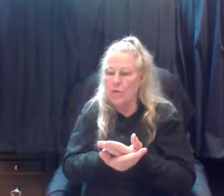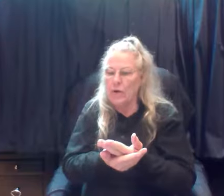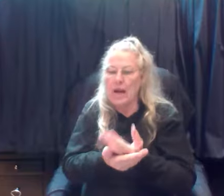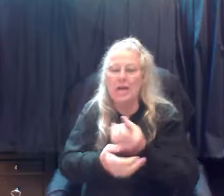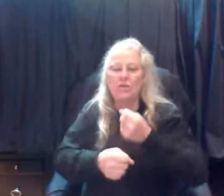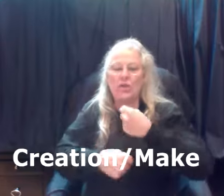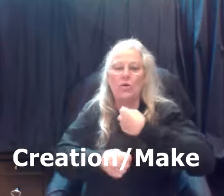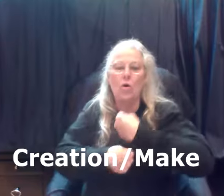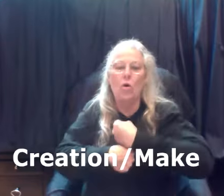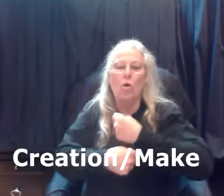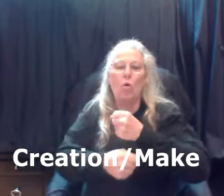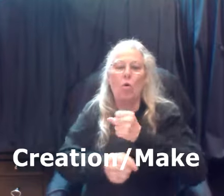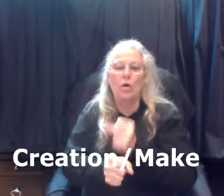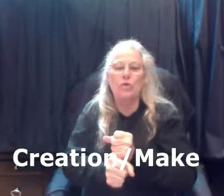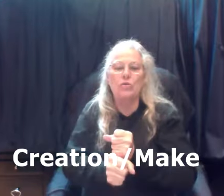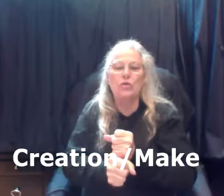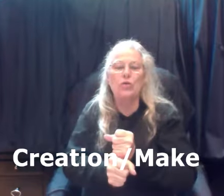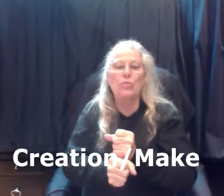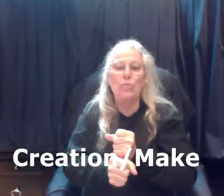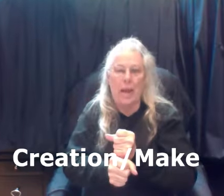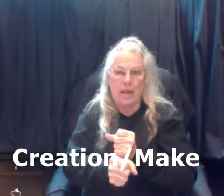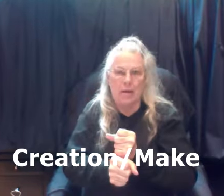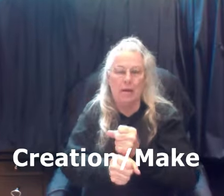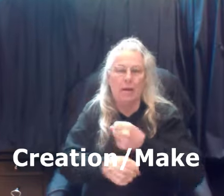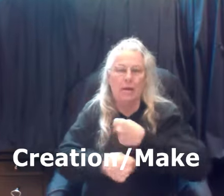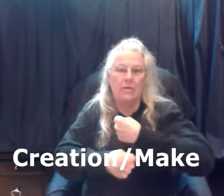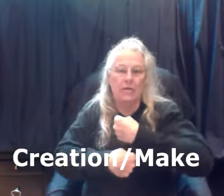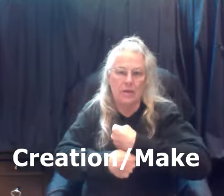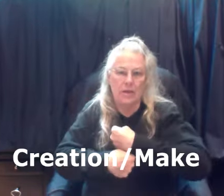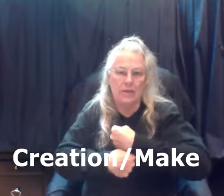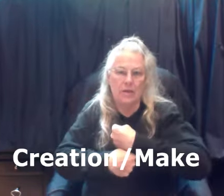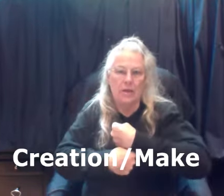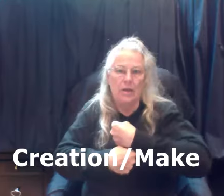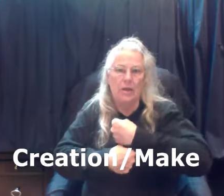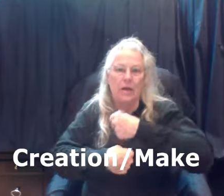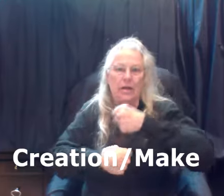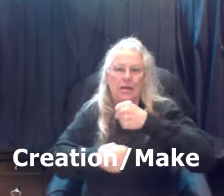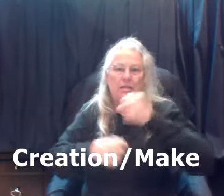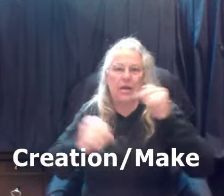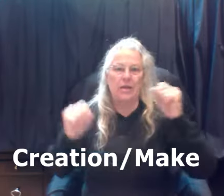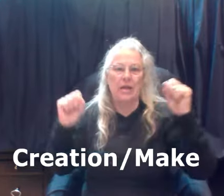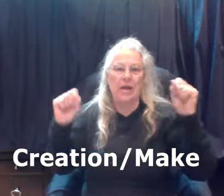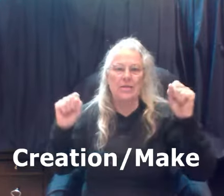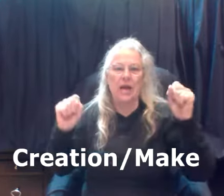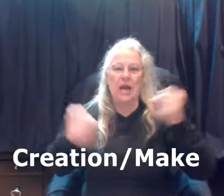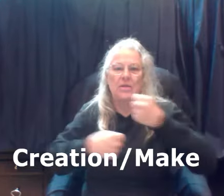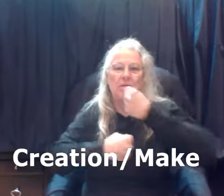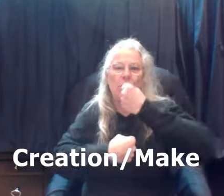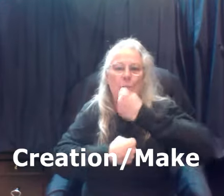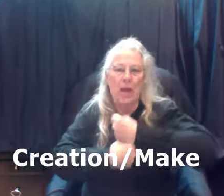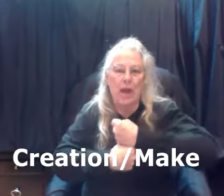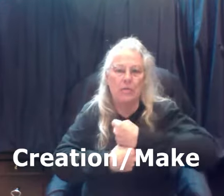Creation or to make. And there is, it's like the S hands, pounding,